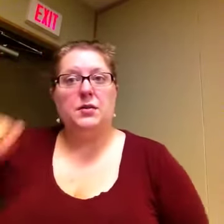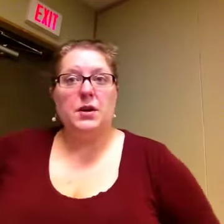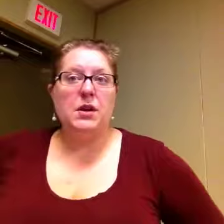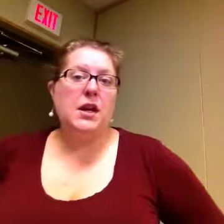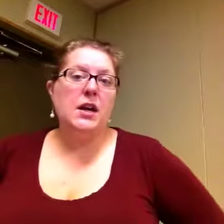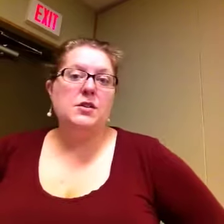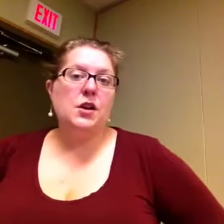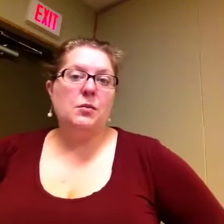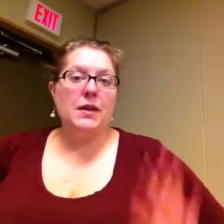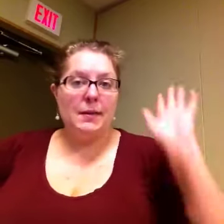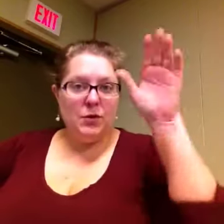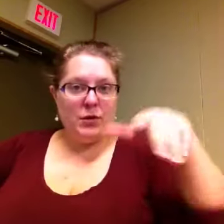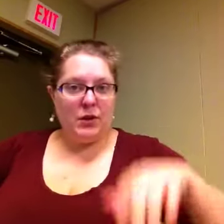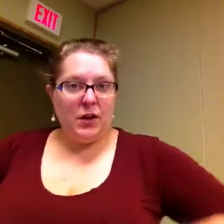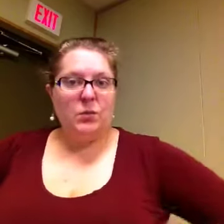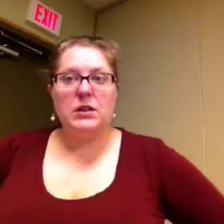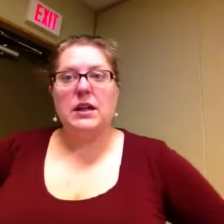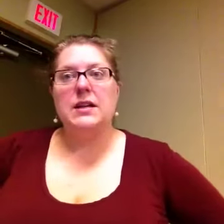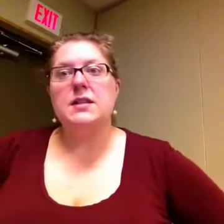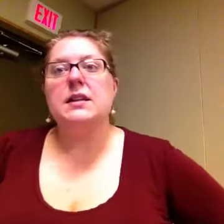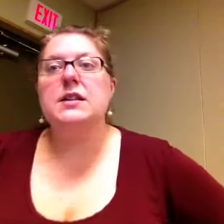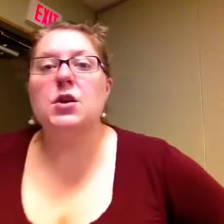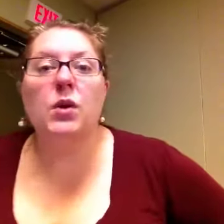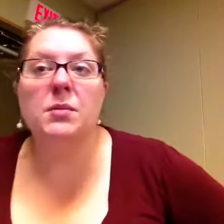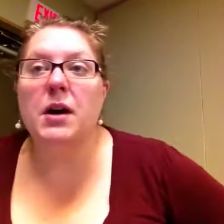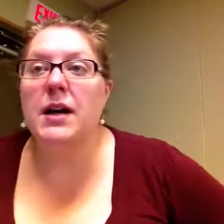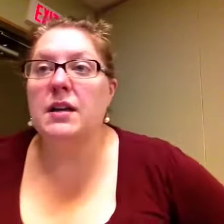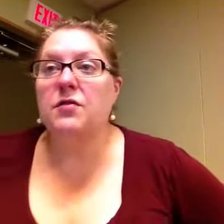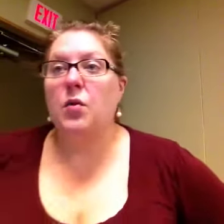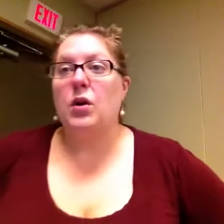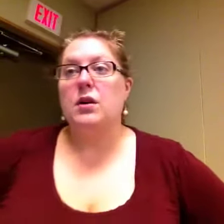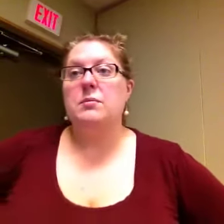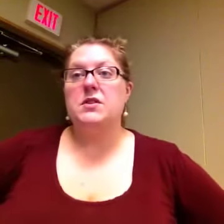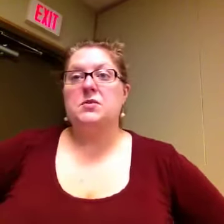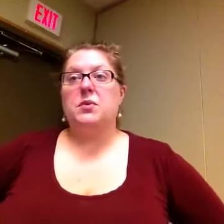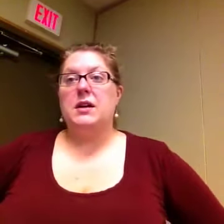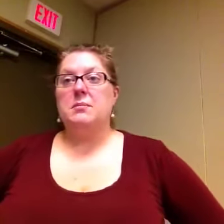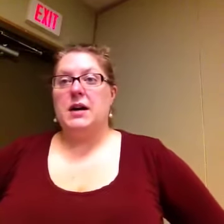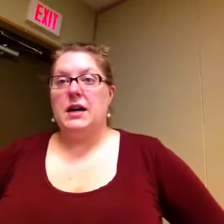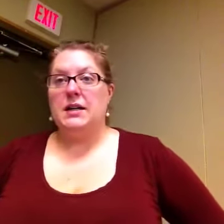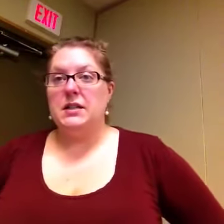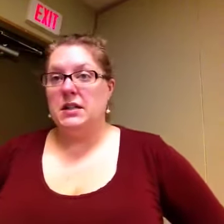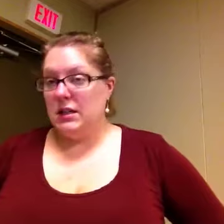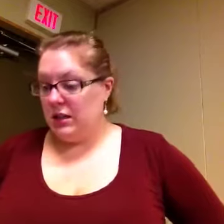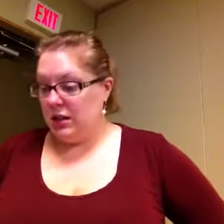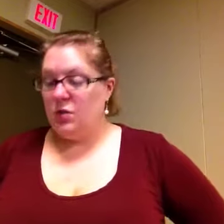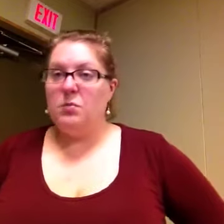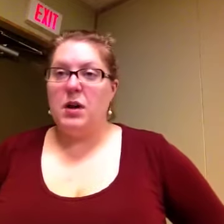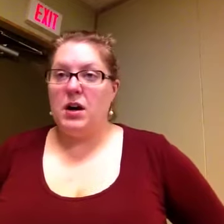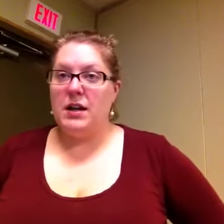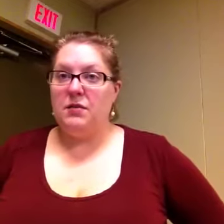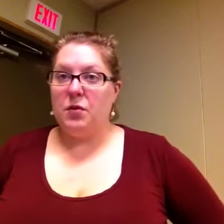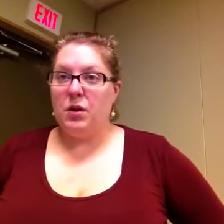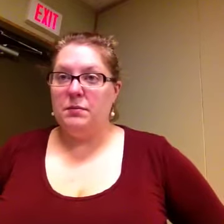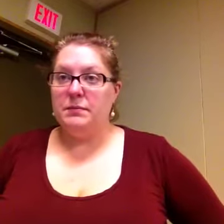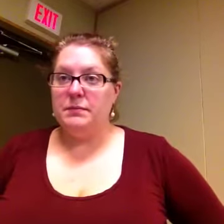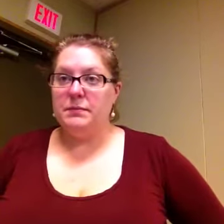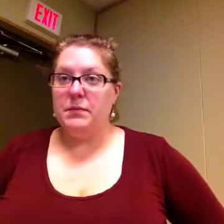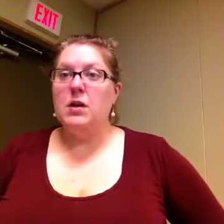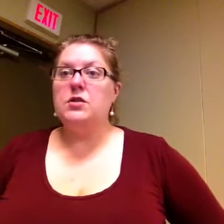own. So make them do all the hard work, ladies. Let's go on to bar 84. This is right behind bar 84. So